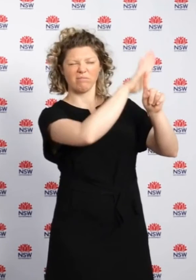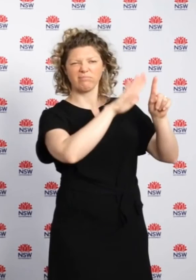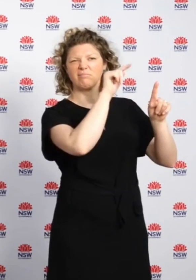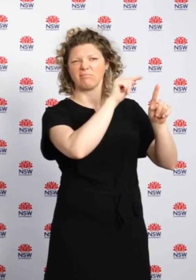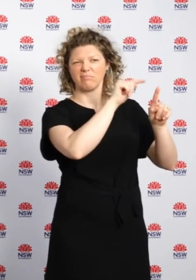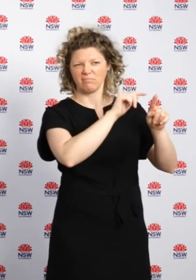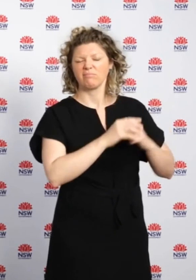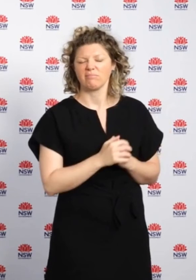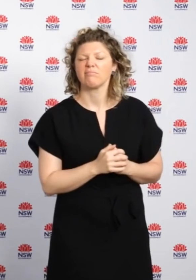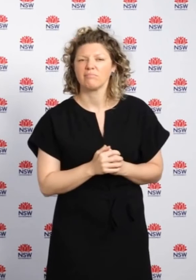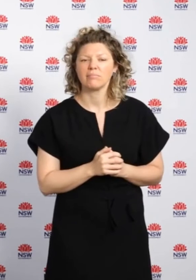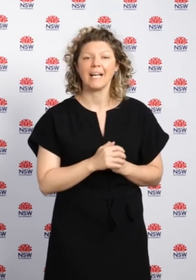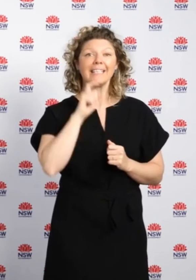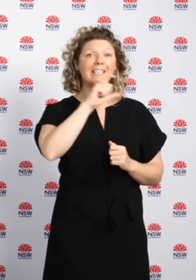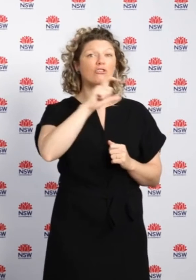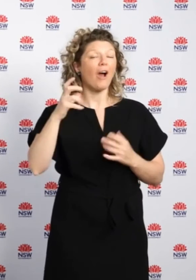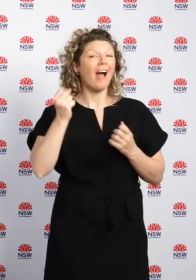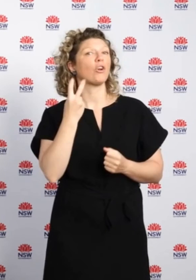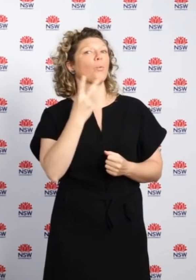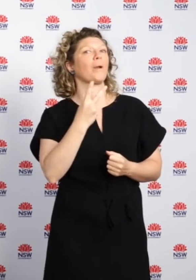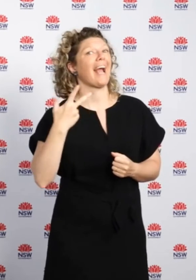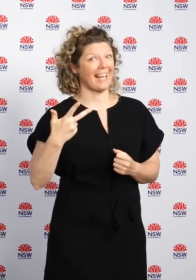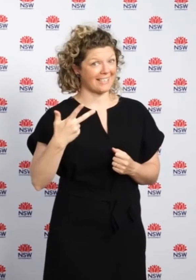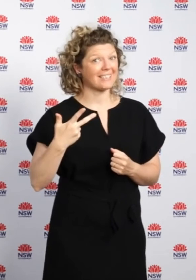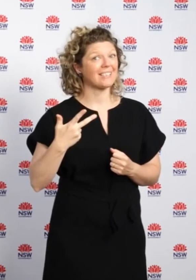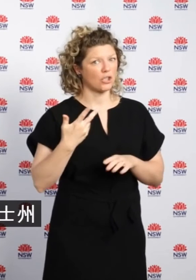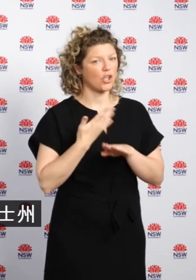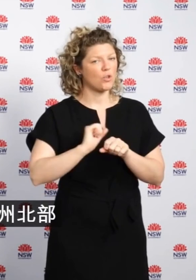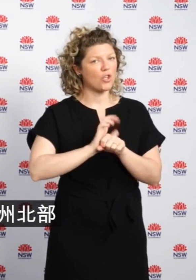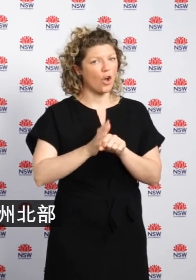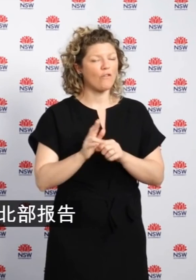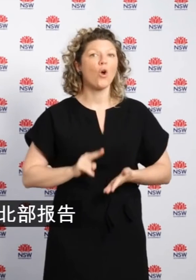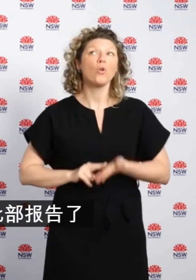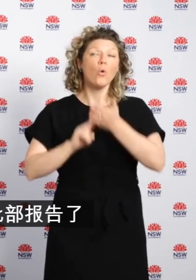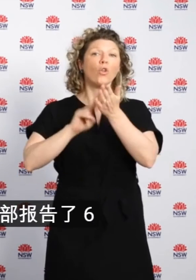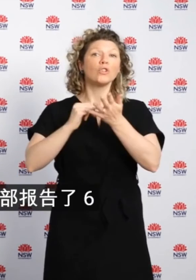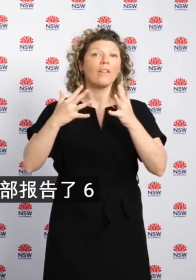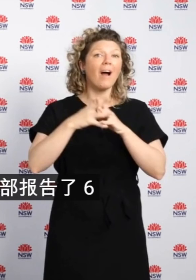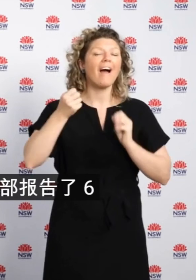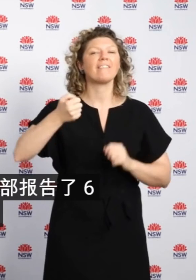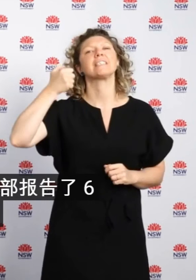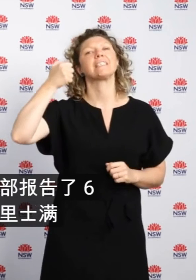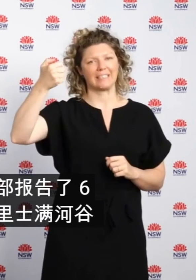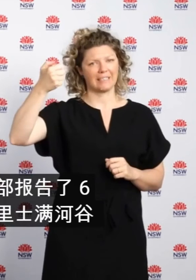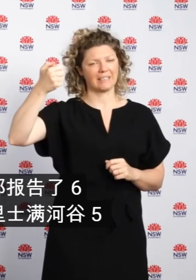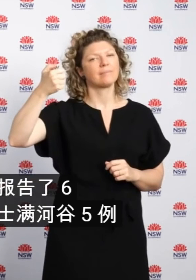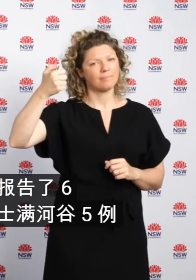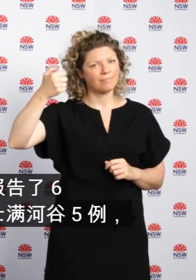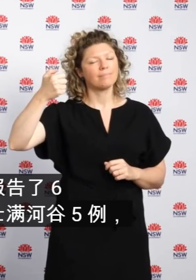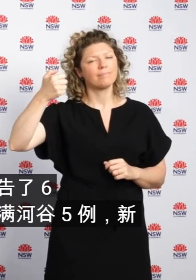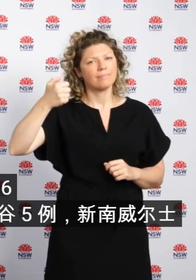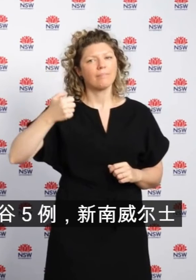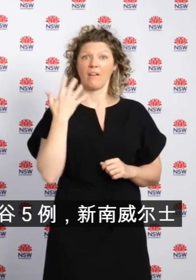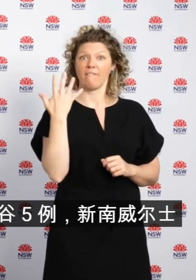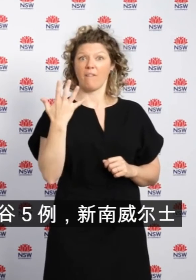On the Central Coast, 28 new cases were reported. In northern New South Wales, 6 new cases were reported,